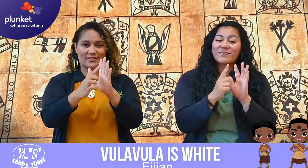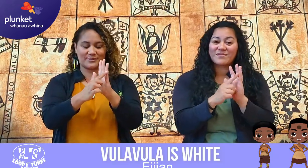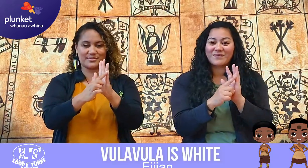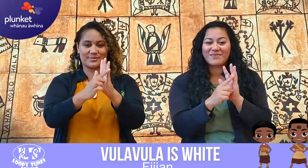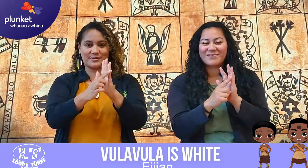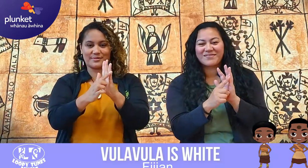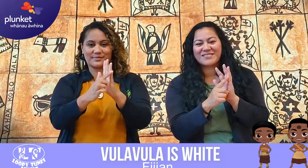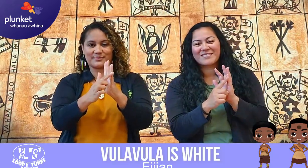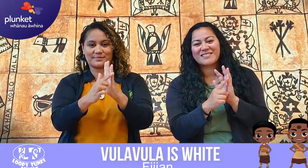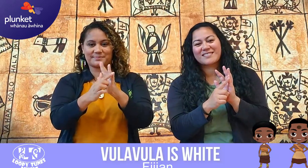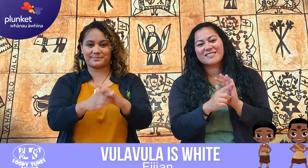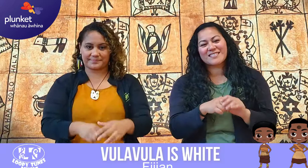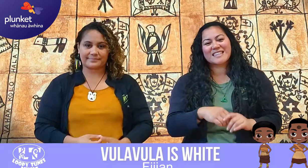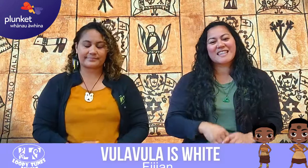A-E-I-O-U.